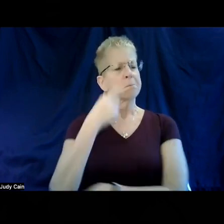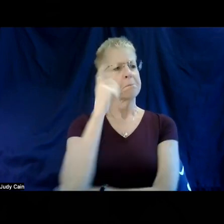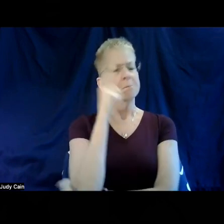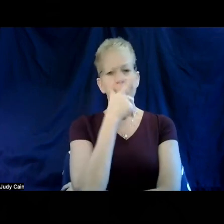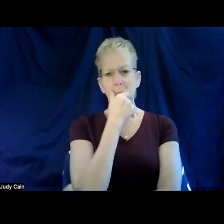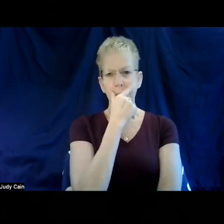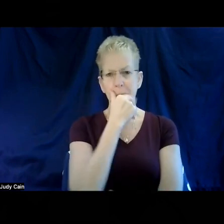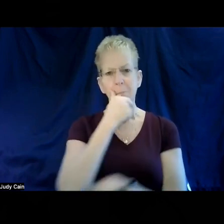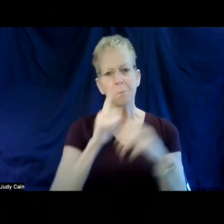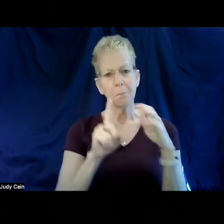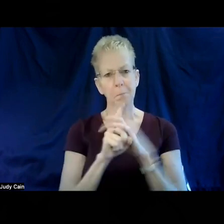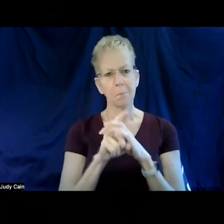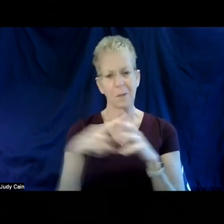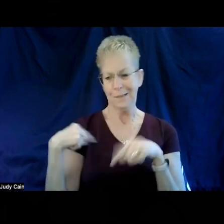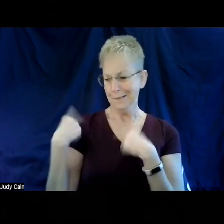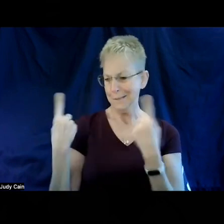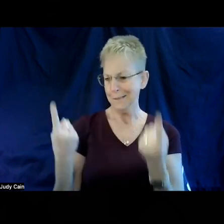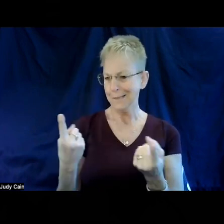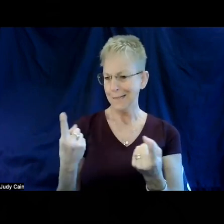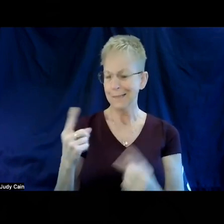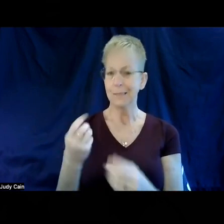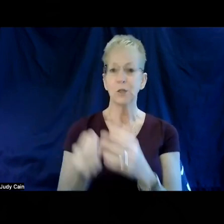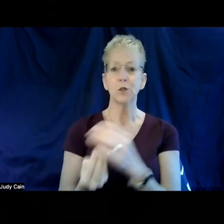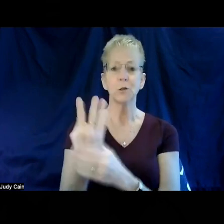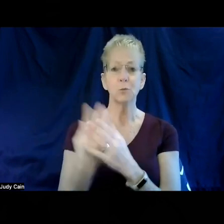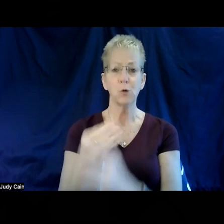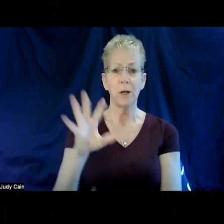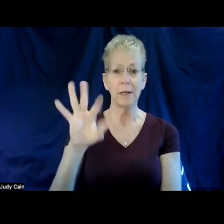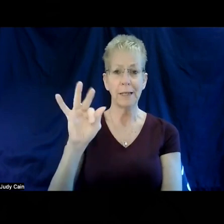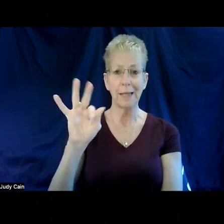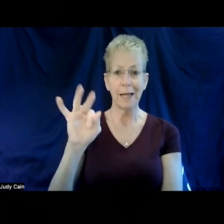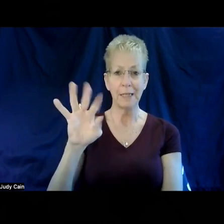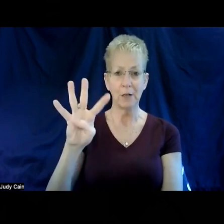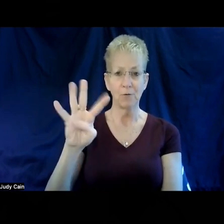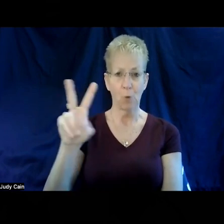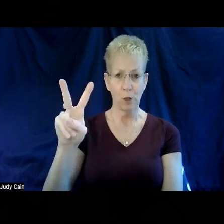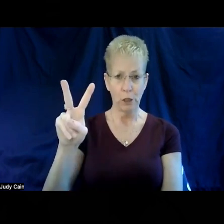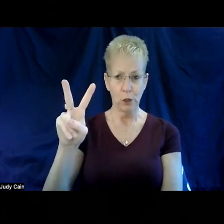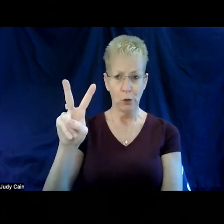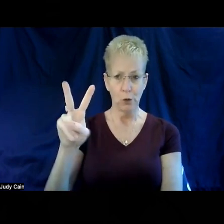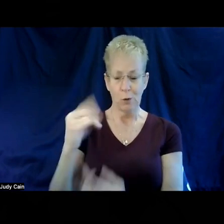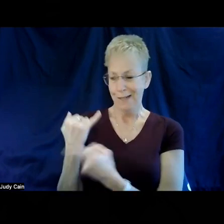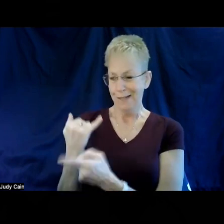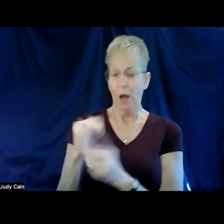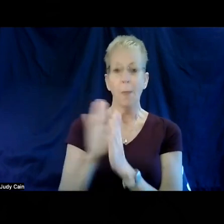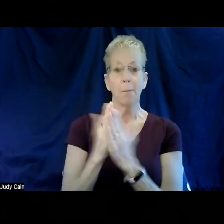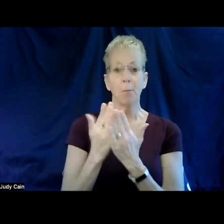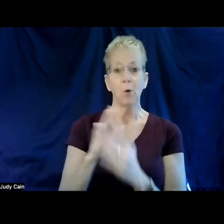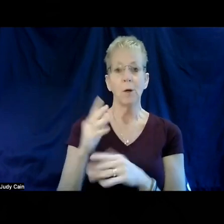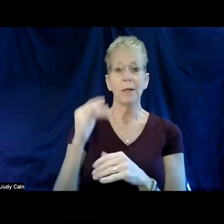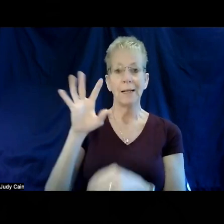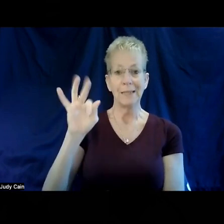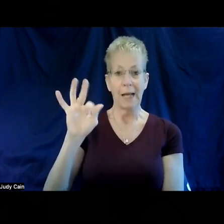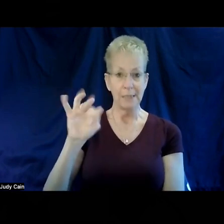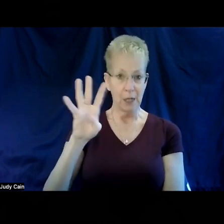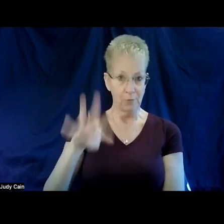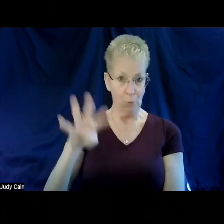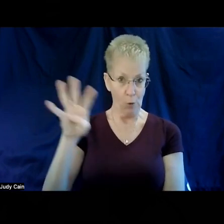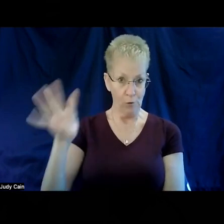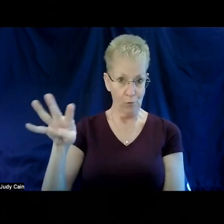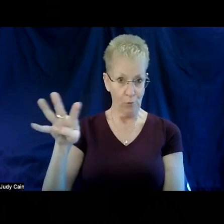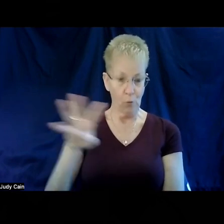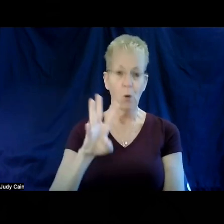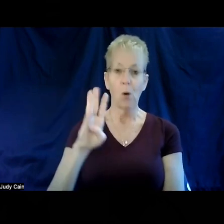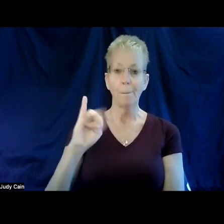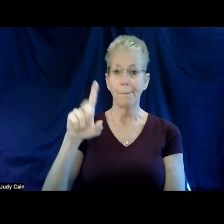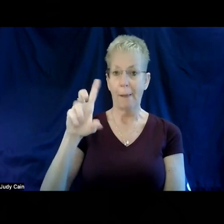since the spring of 1942, and now it's late 1944, Billy and his